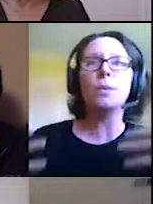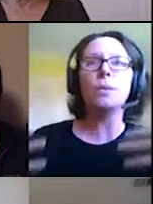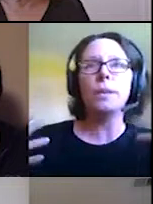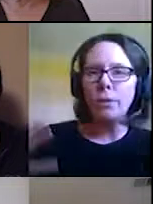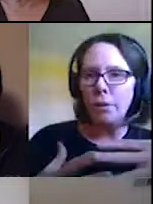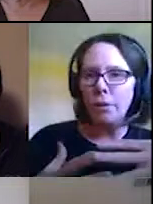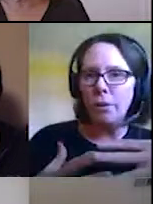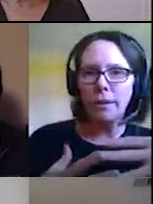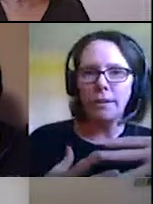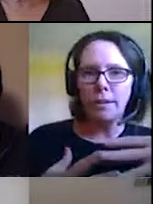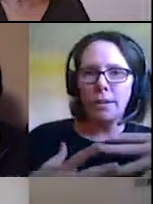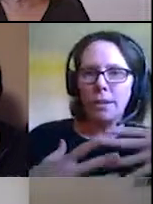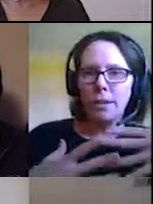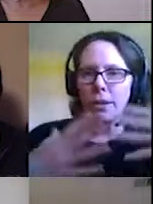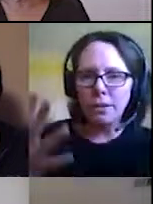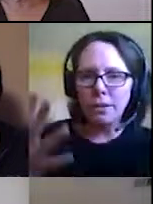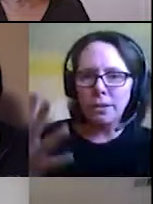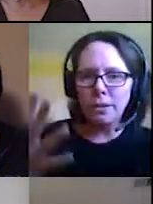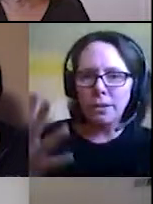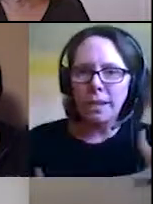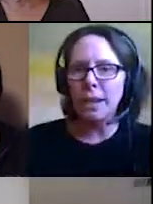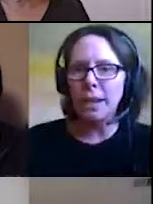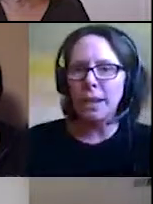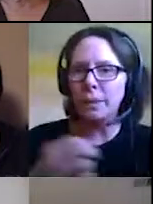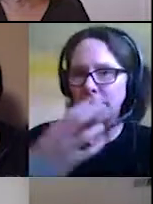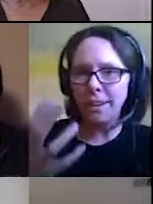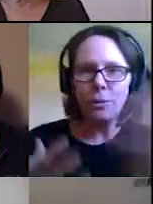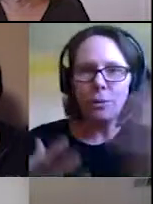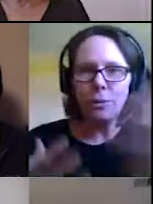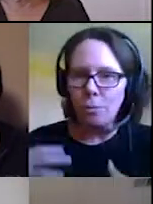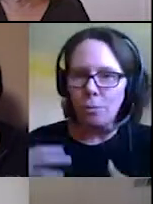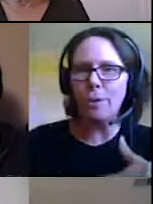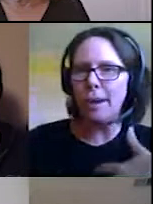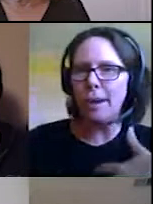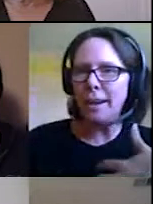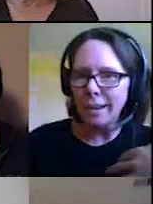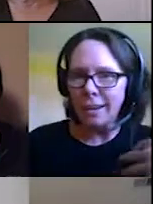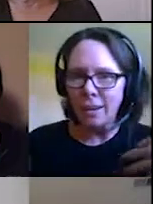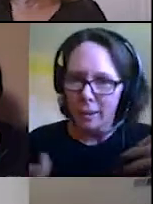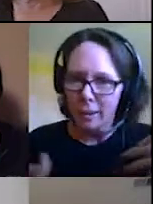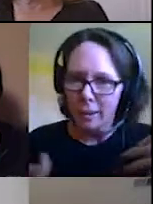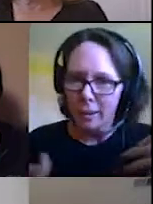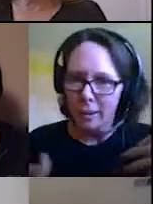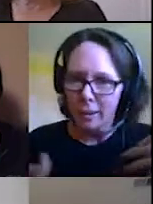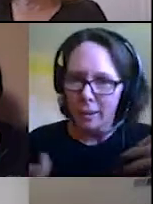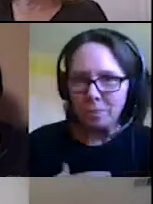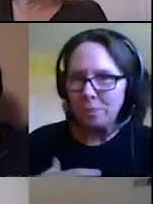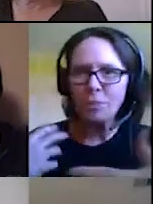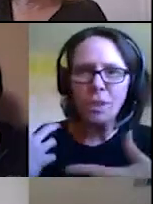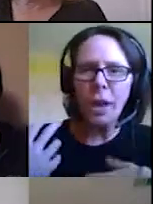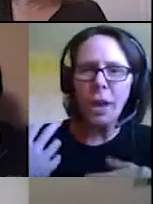and in books. We know that the kind of stuff that Kerry was doing just then, modifying our verbs